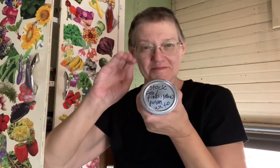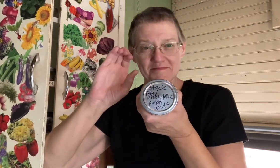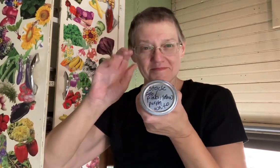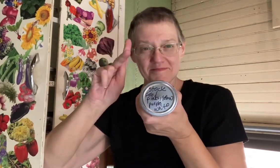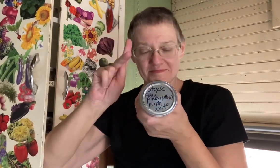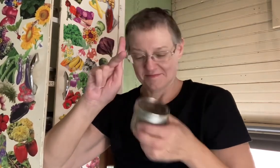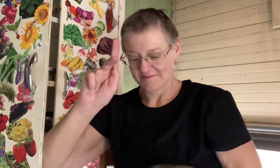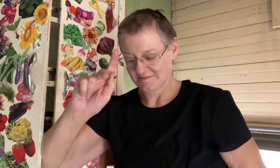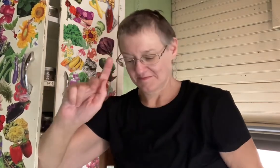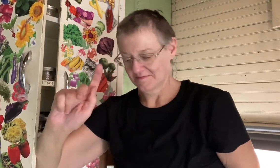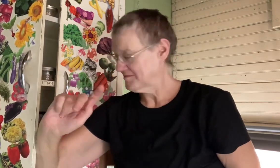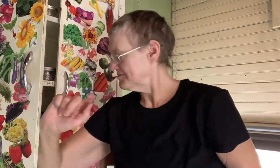stock,